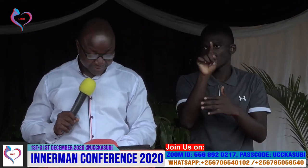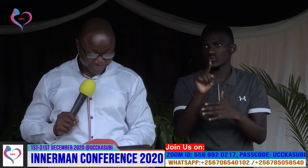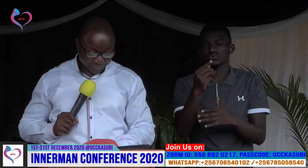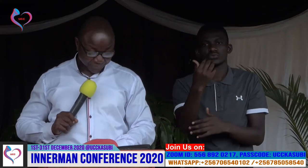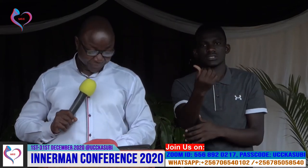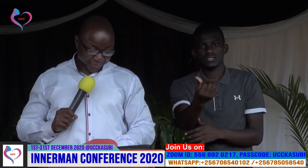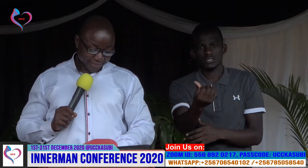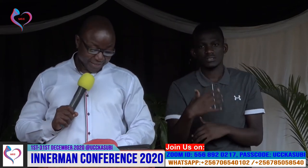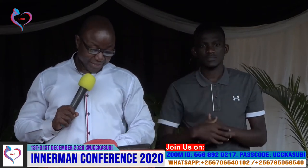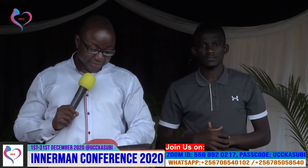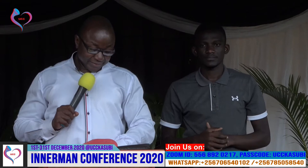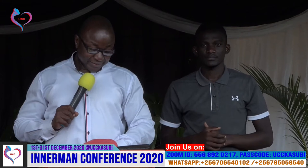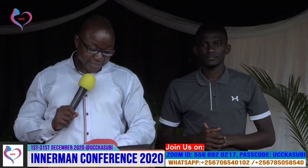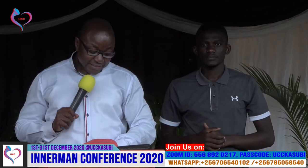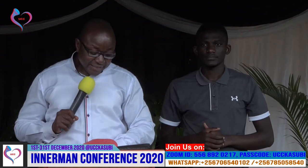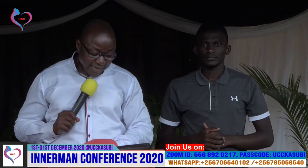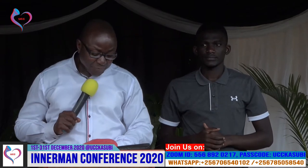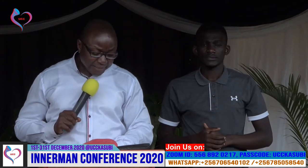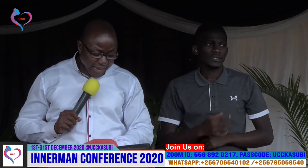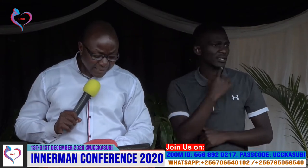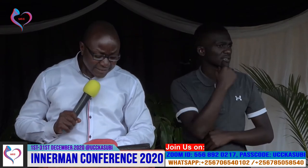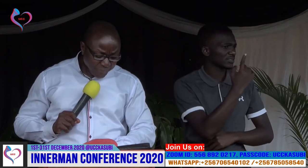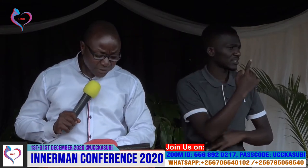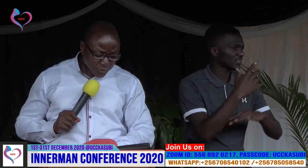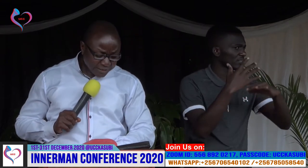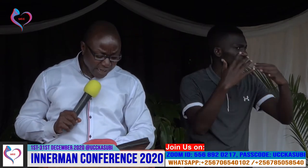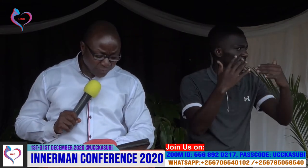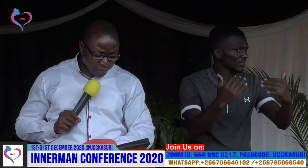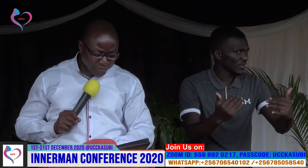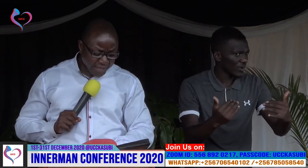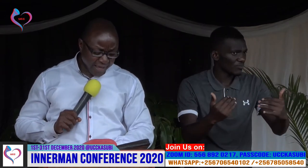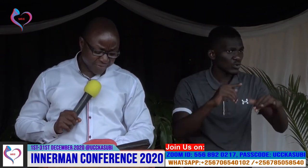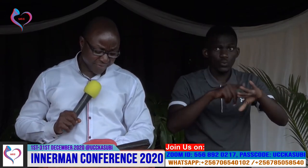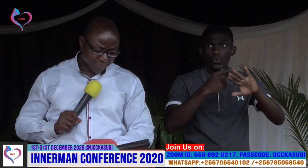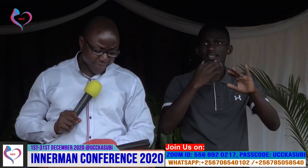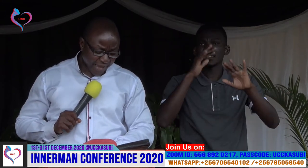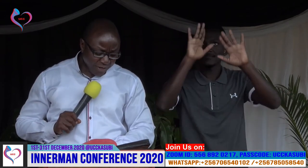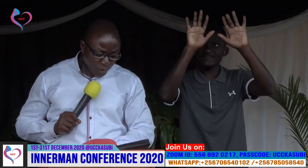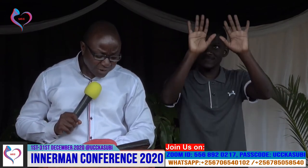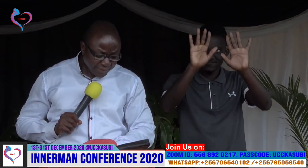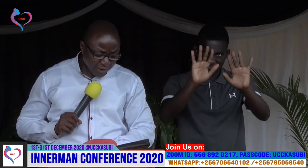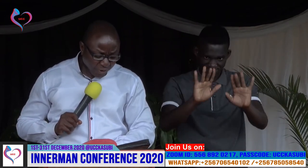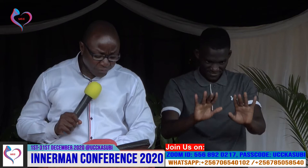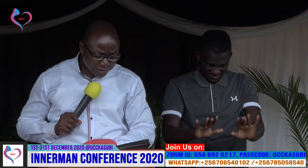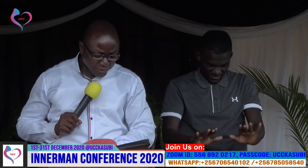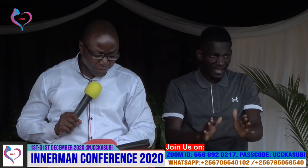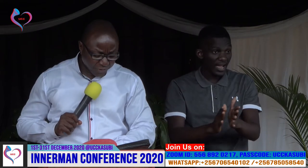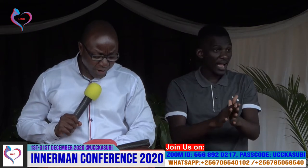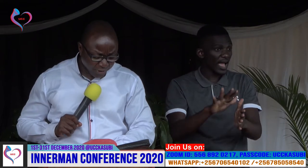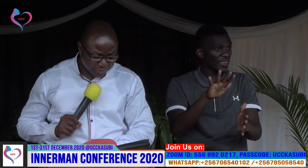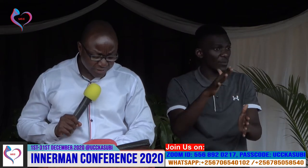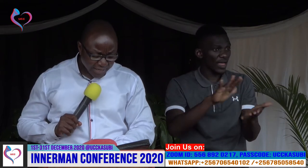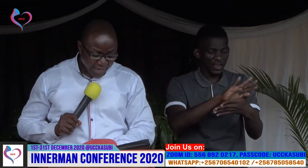6. It says, but as the mist went up from the earth and watered the whole face